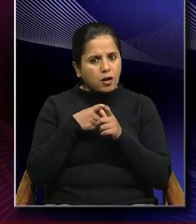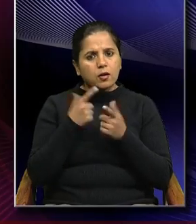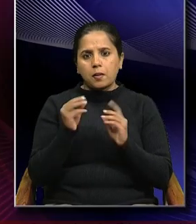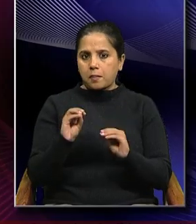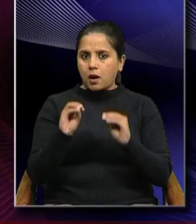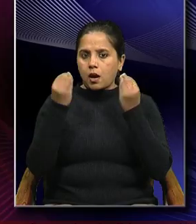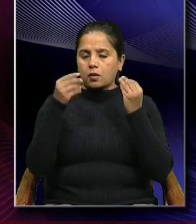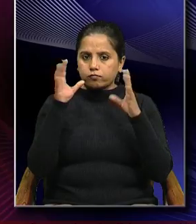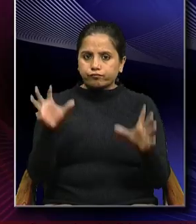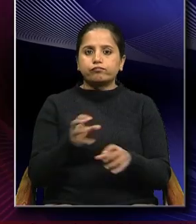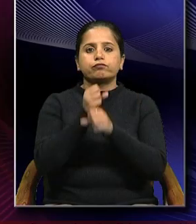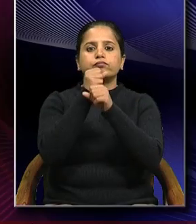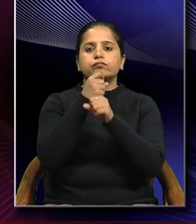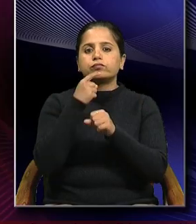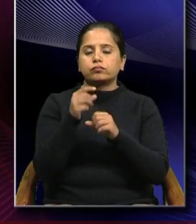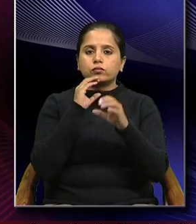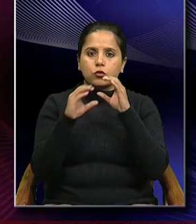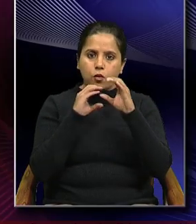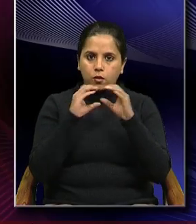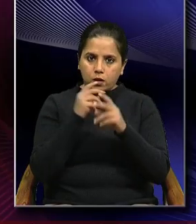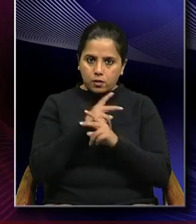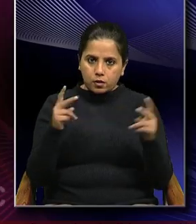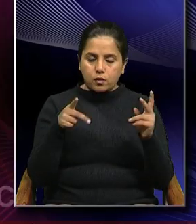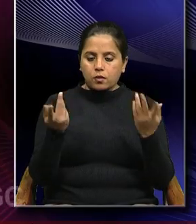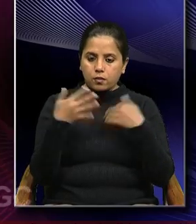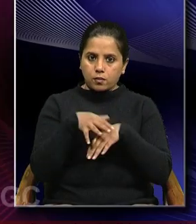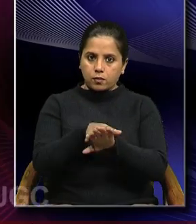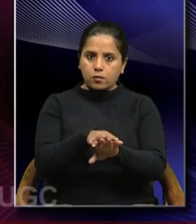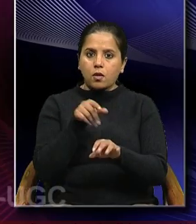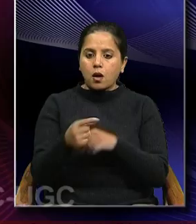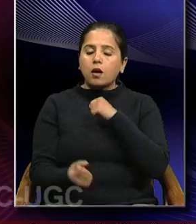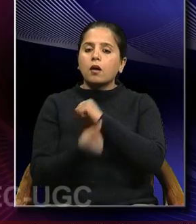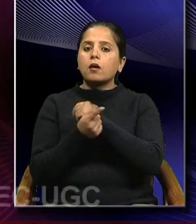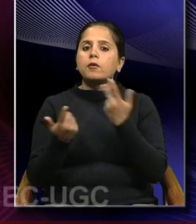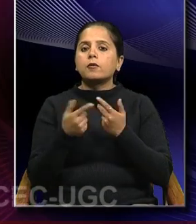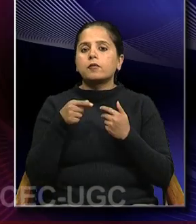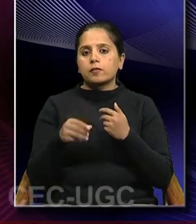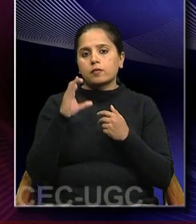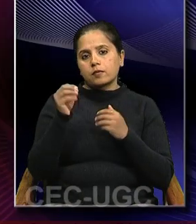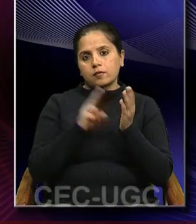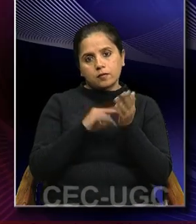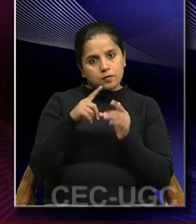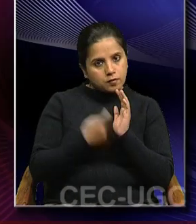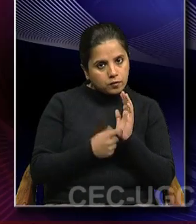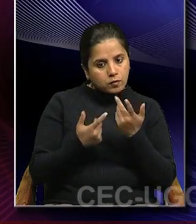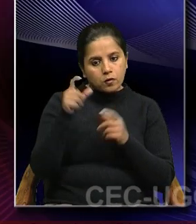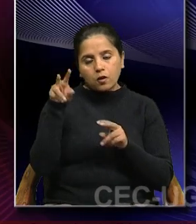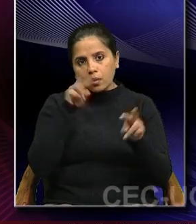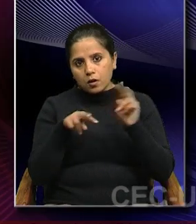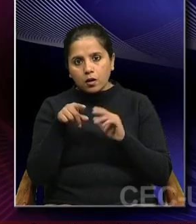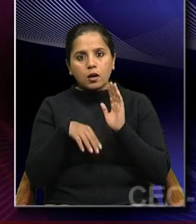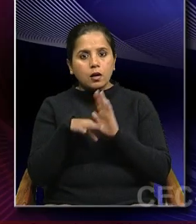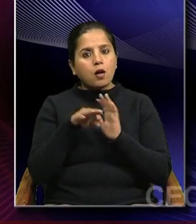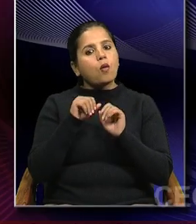better comprehension of the communication, and integration occurs at the consumer or perceiver's level. So, they